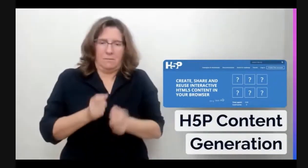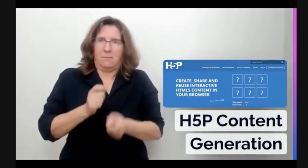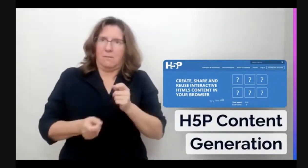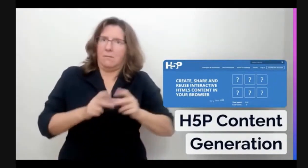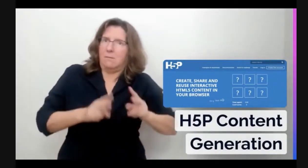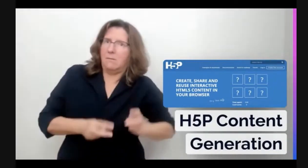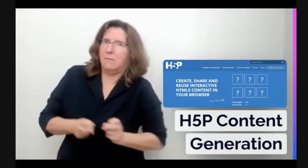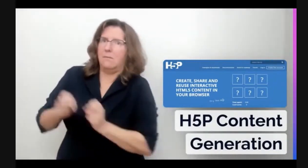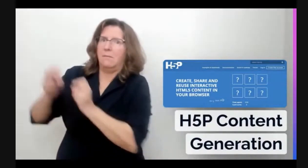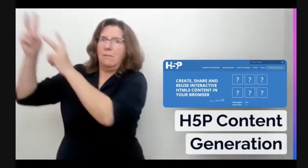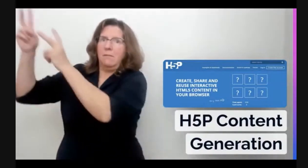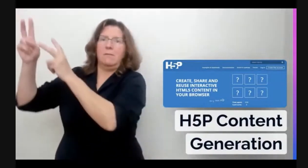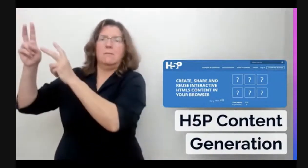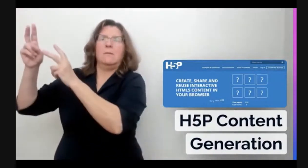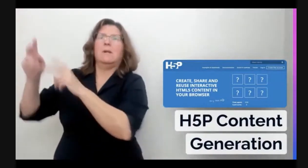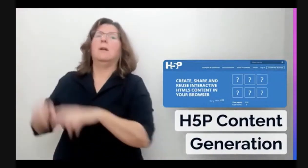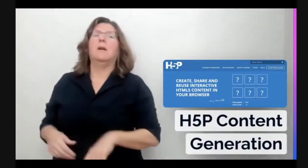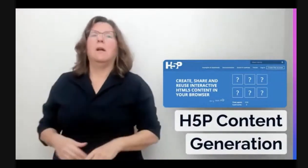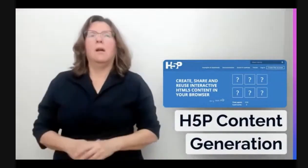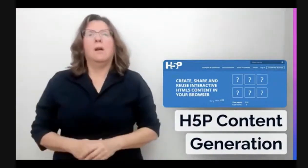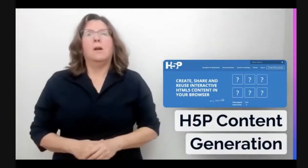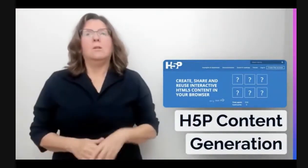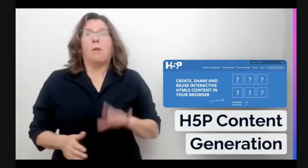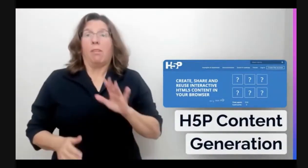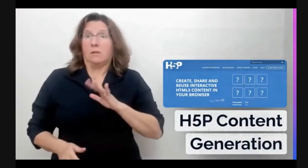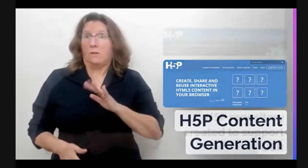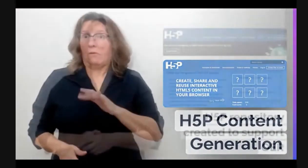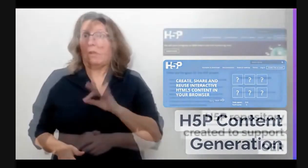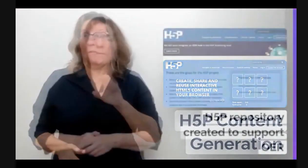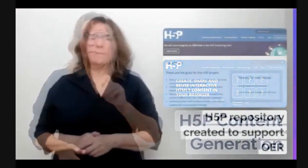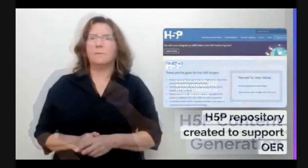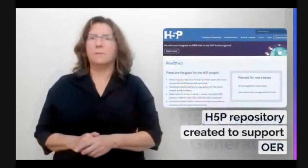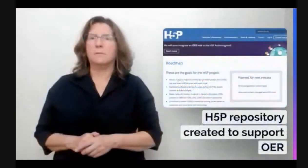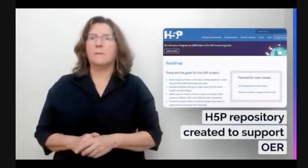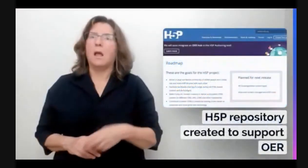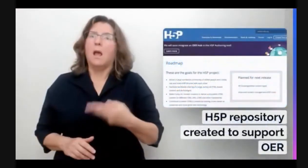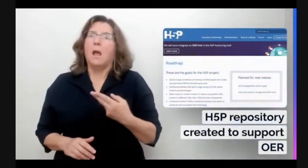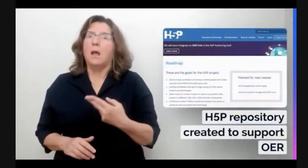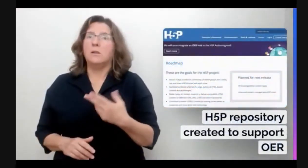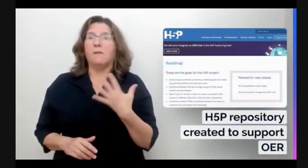generative process can be performed multiple times.